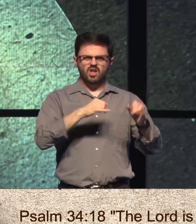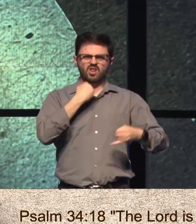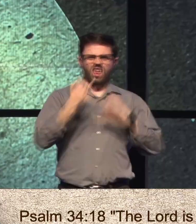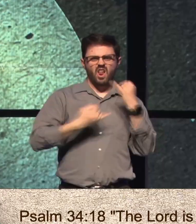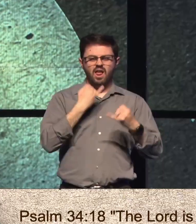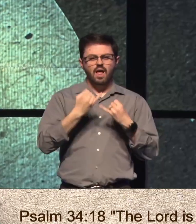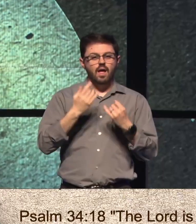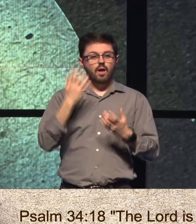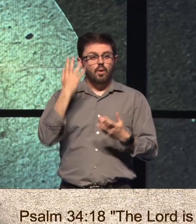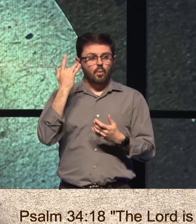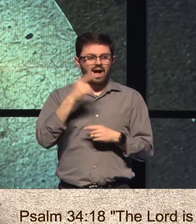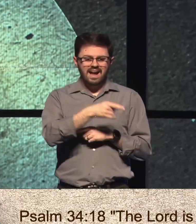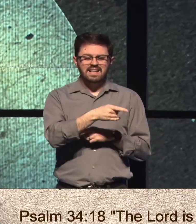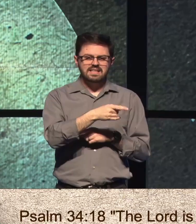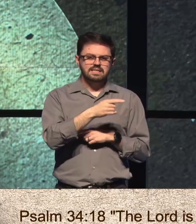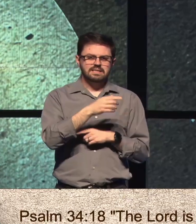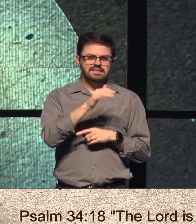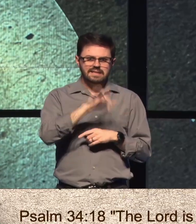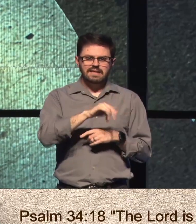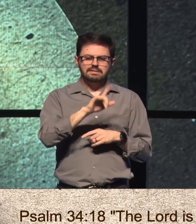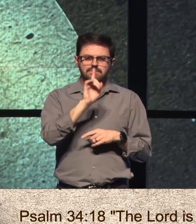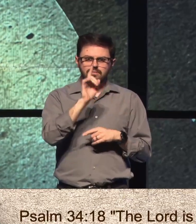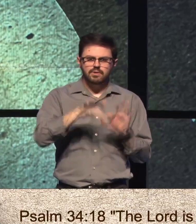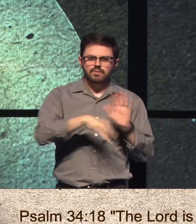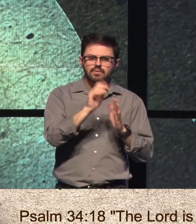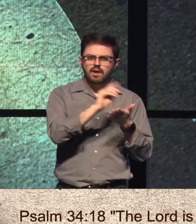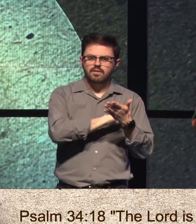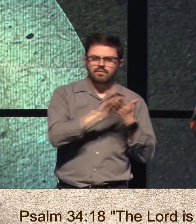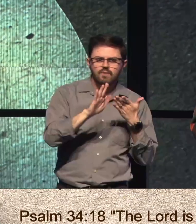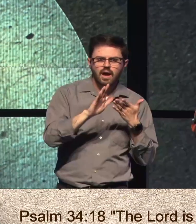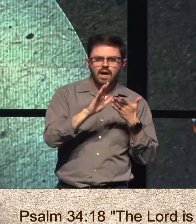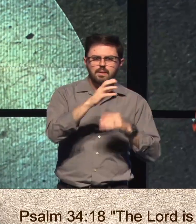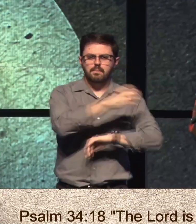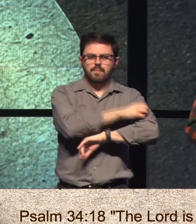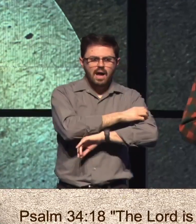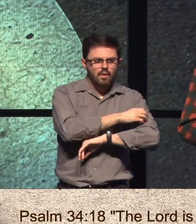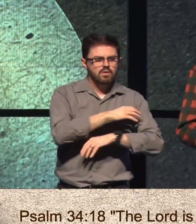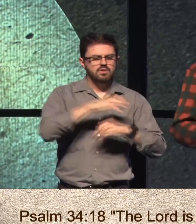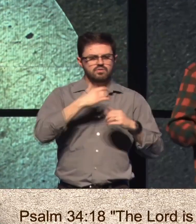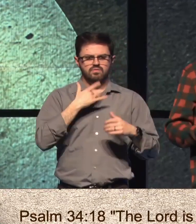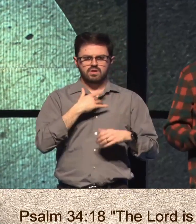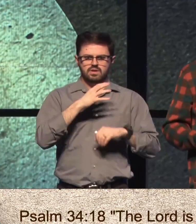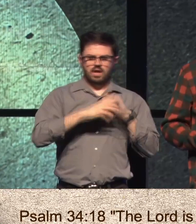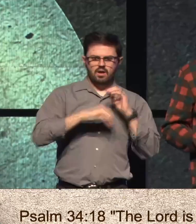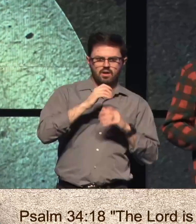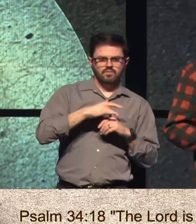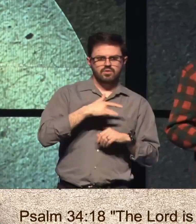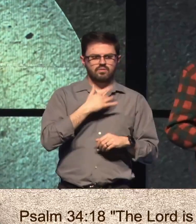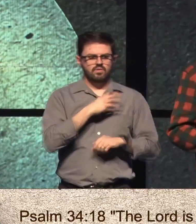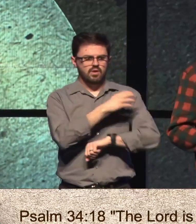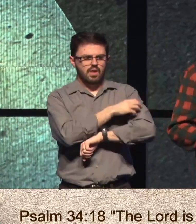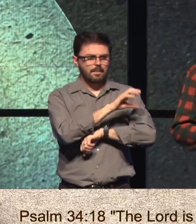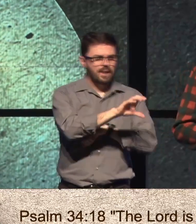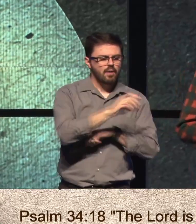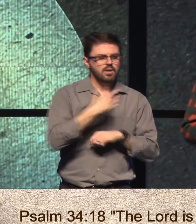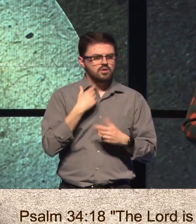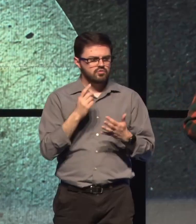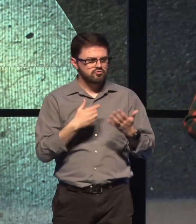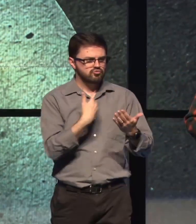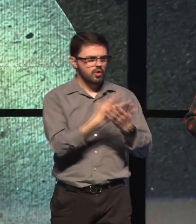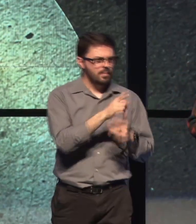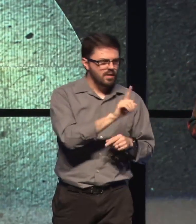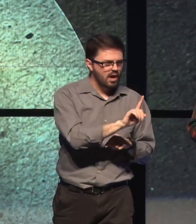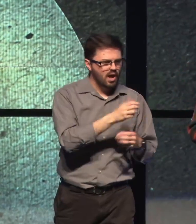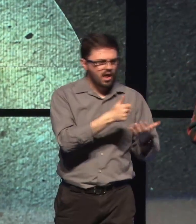Because that's where the divine is. Comforting and empowering, and all of a sudden you encounter it and you're like, oh man, I might have had it wrong.